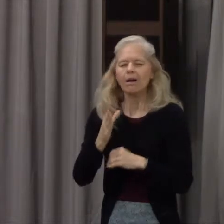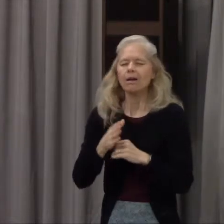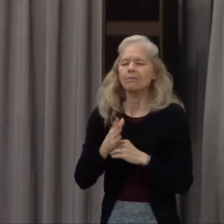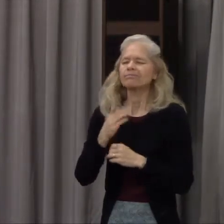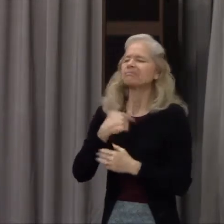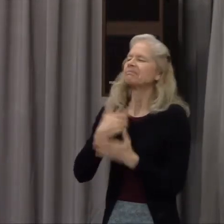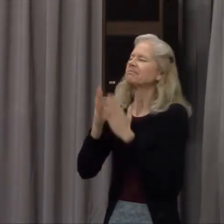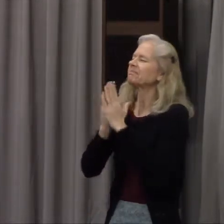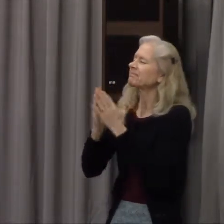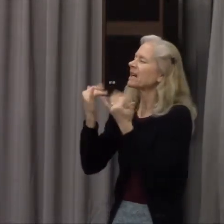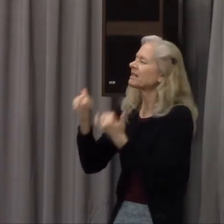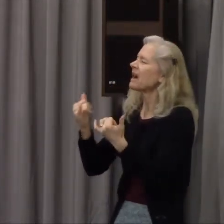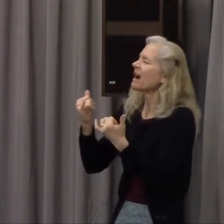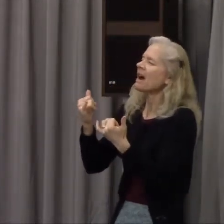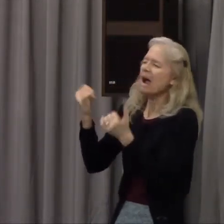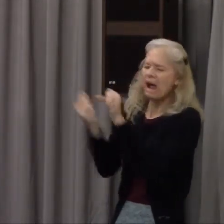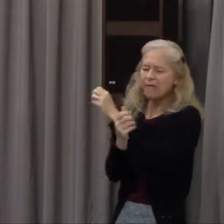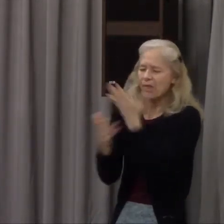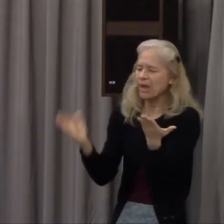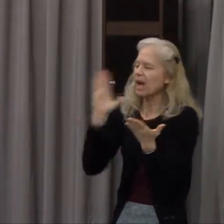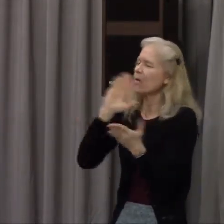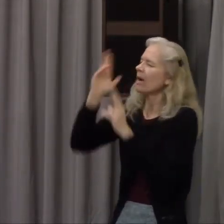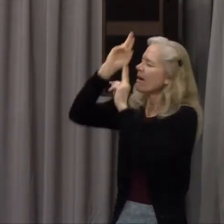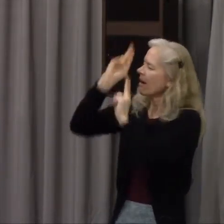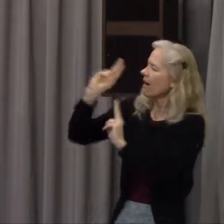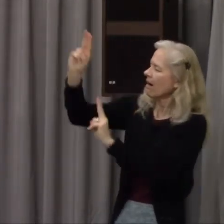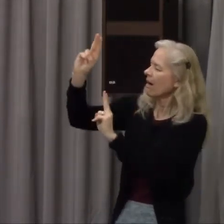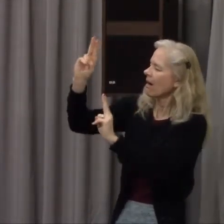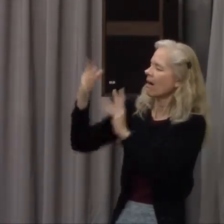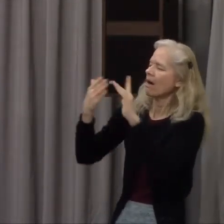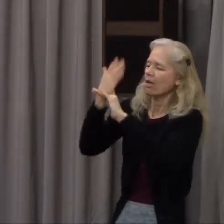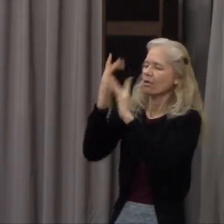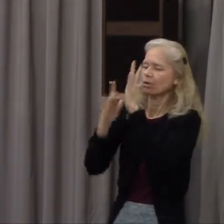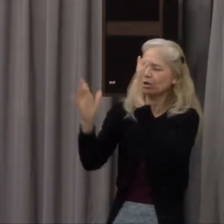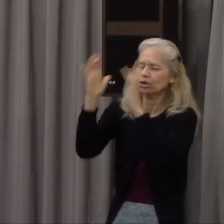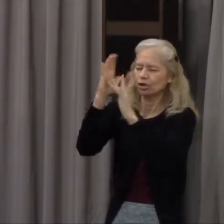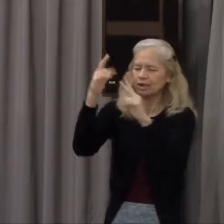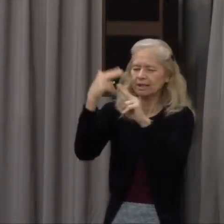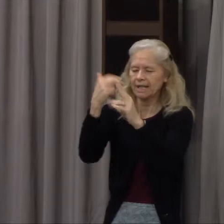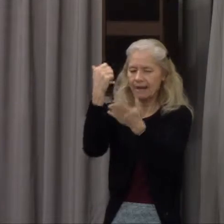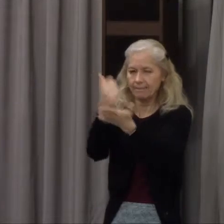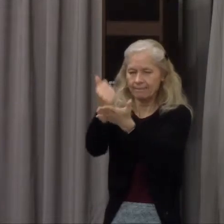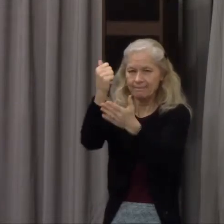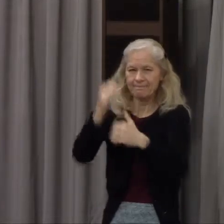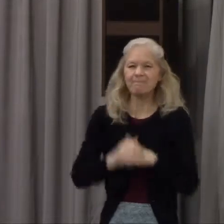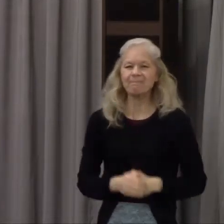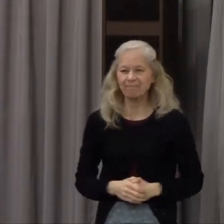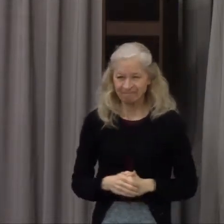We pray in Jesus' name. Amen. Amen. Amen. You may be seated.